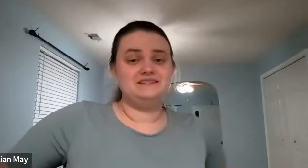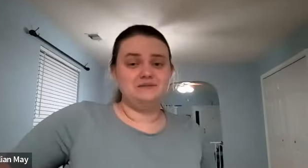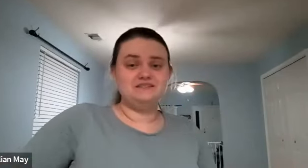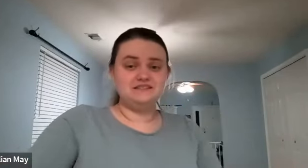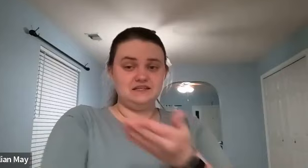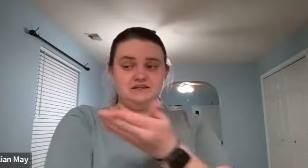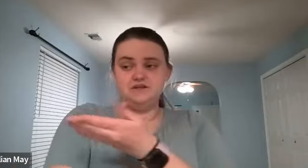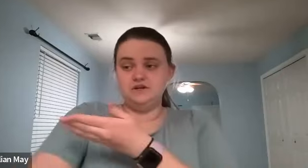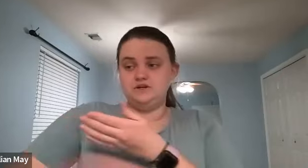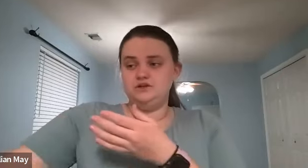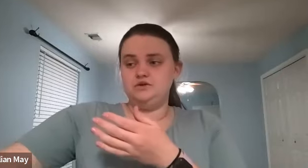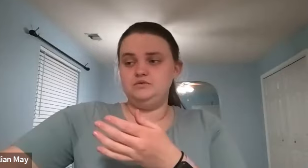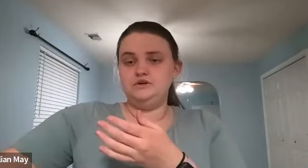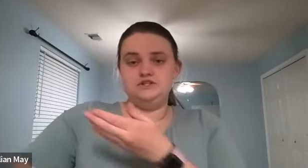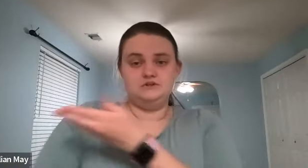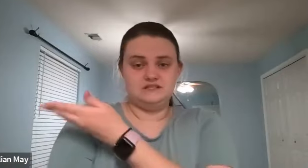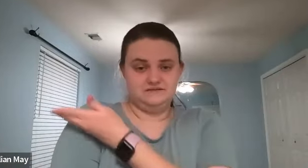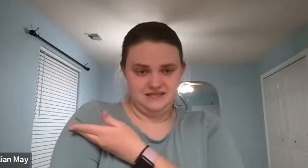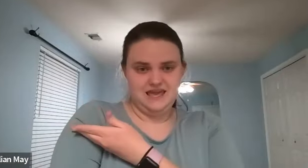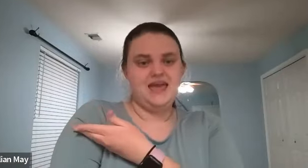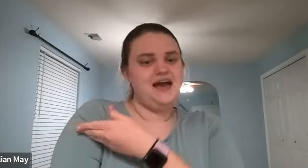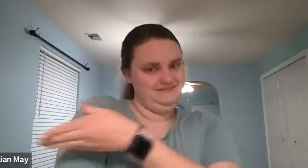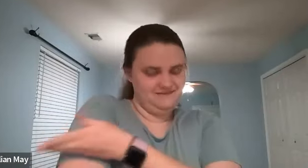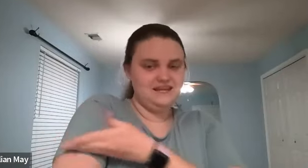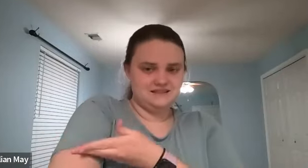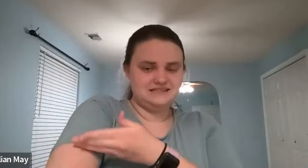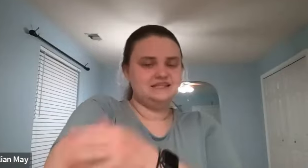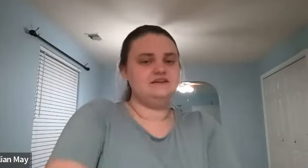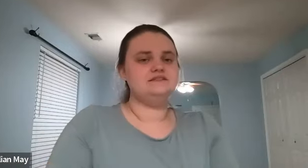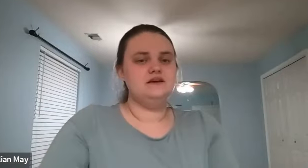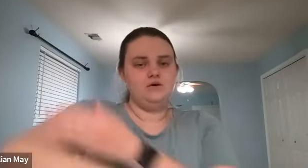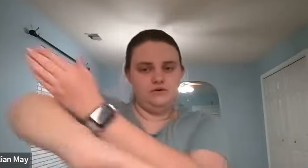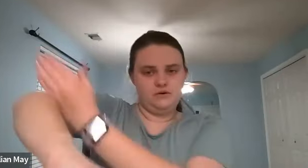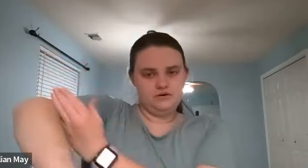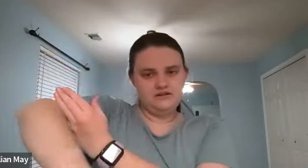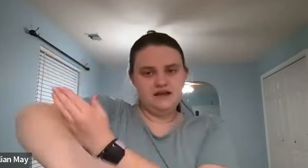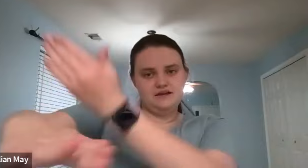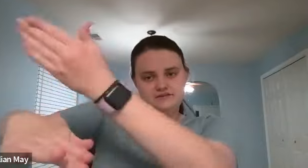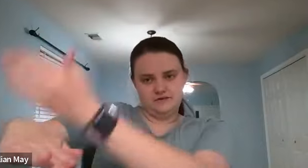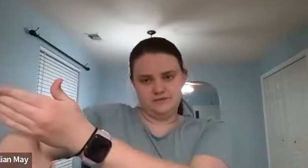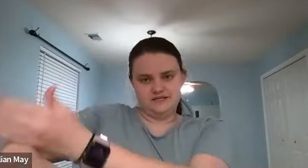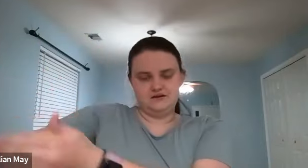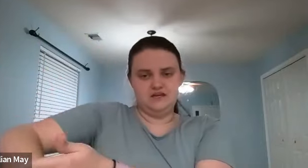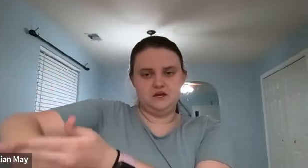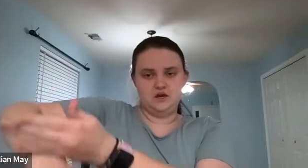types of sleeves, you would do the sleeves like, yeah, sleeves. With a quarter length, coming down